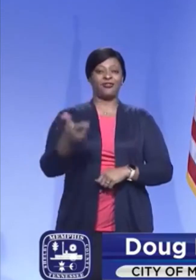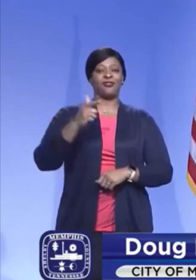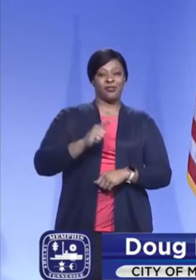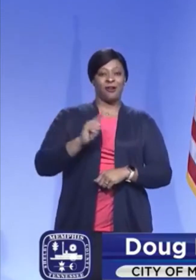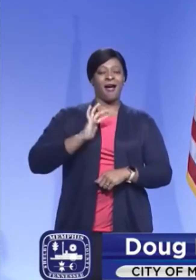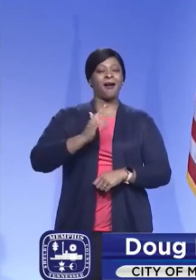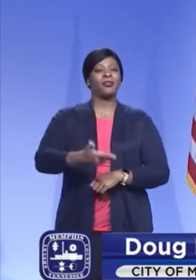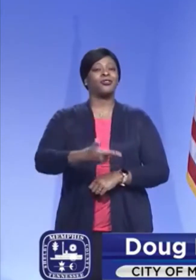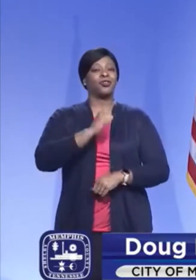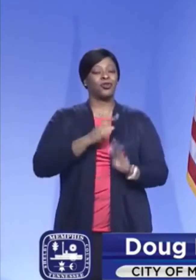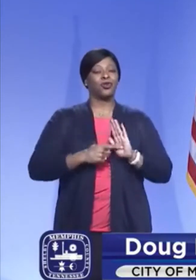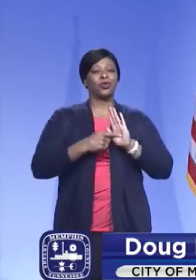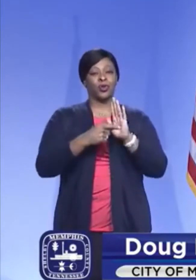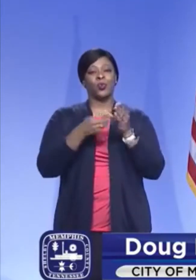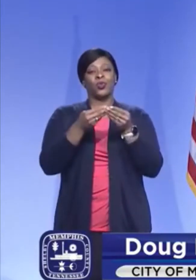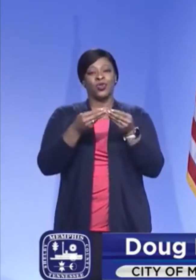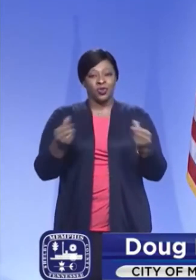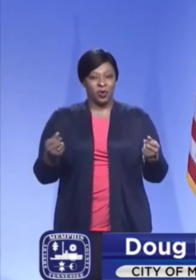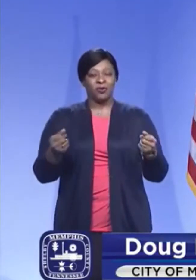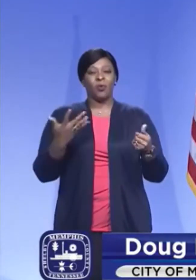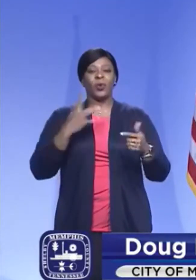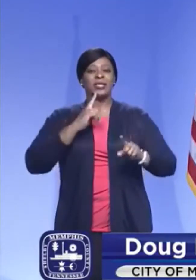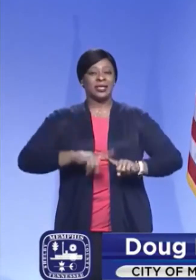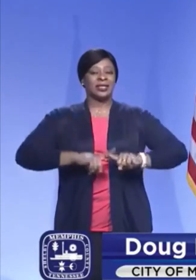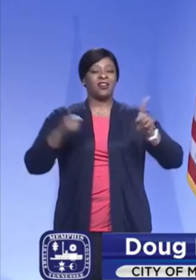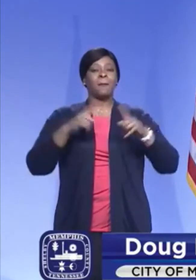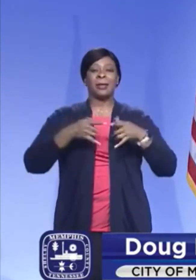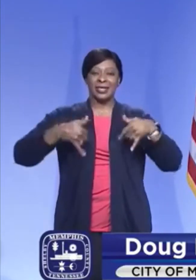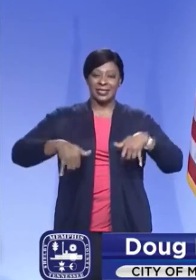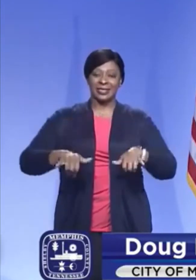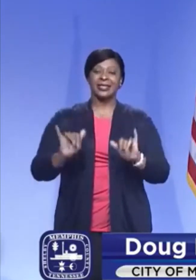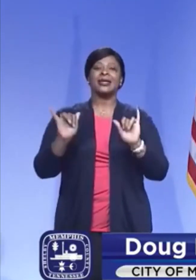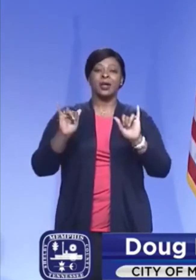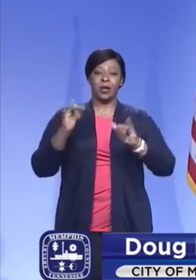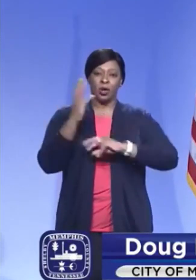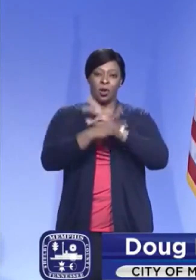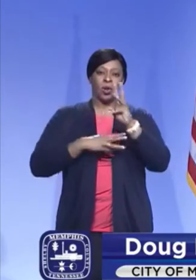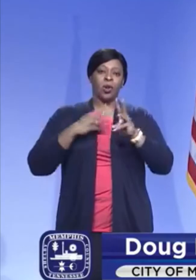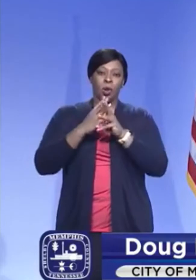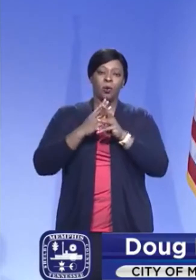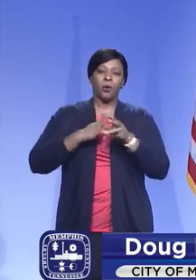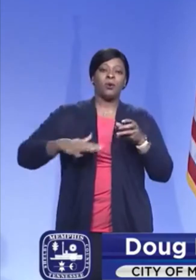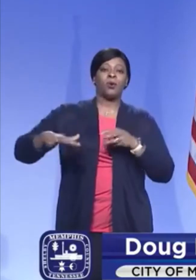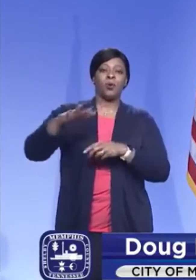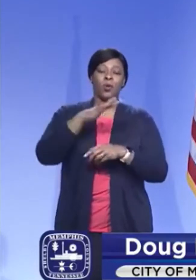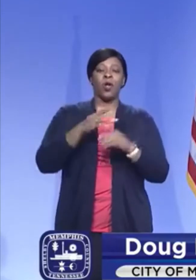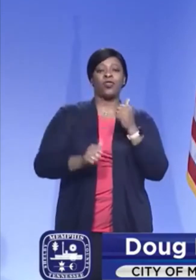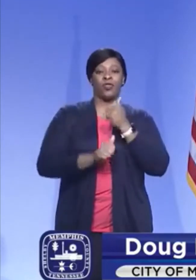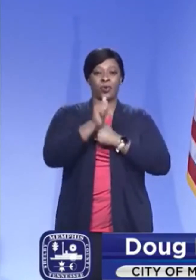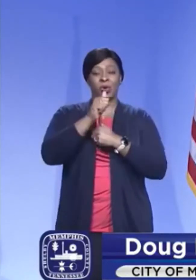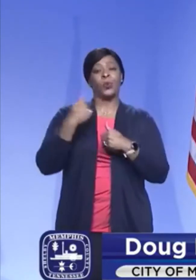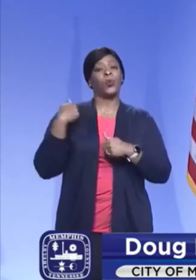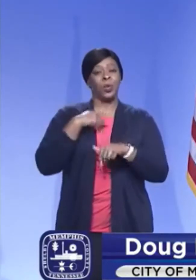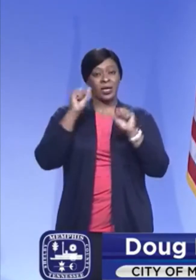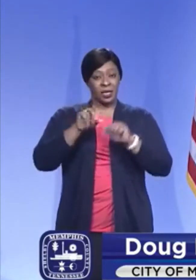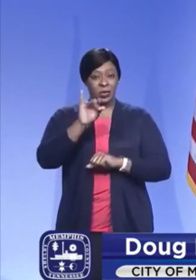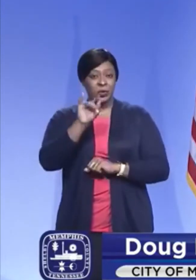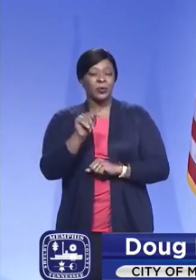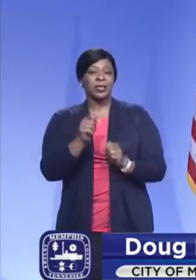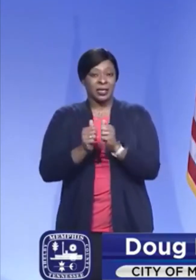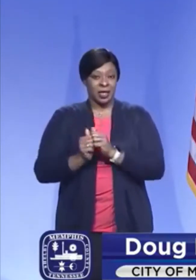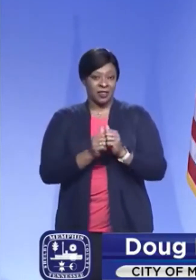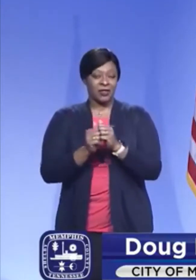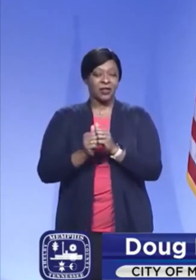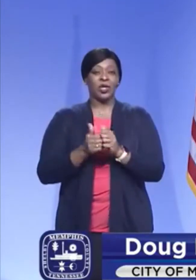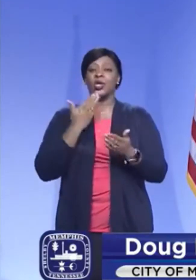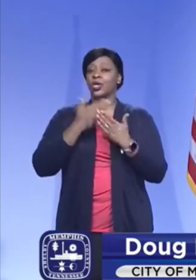turn to show resolve in the face of what is a different, but still a global threat. And I say again, we can do this. The